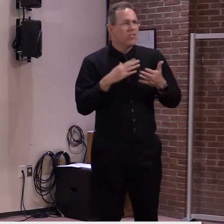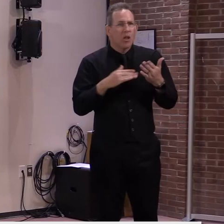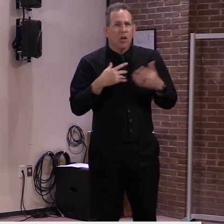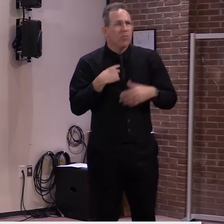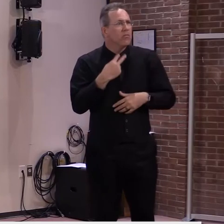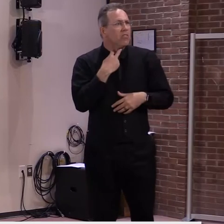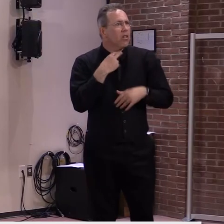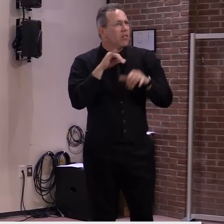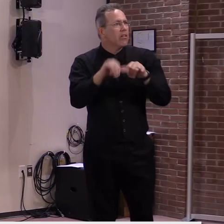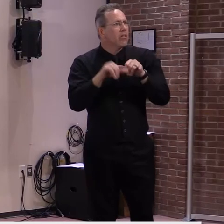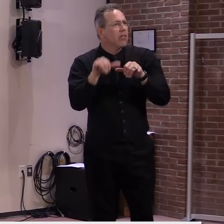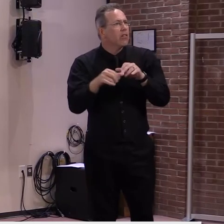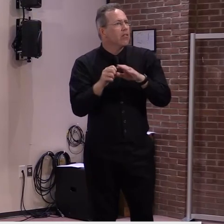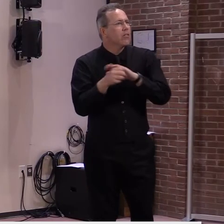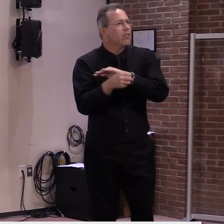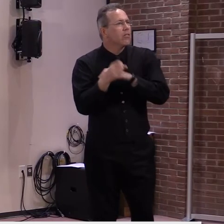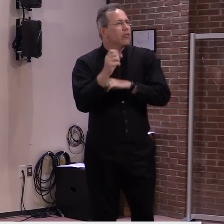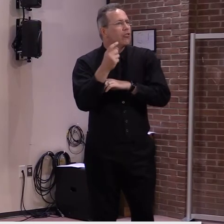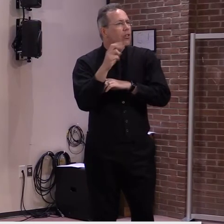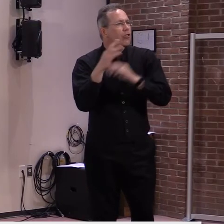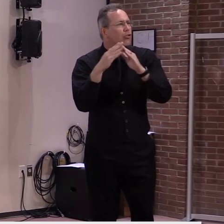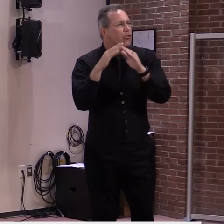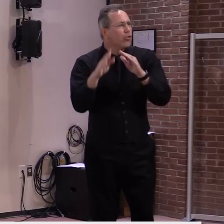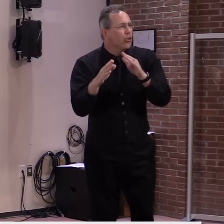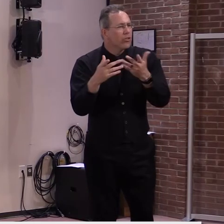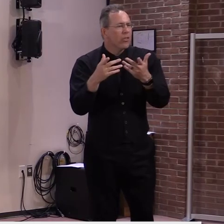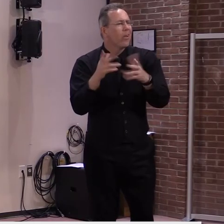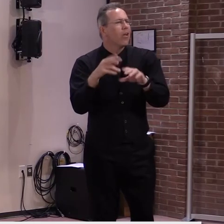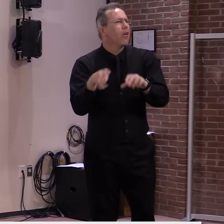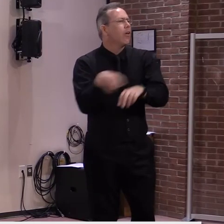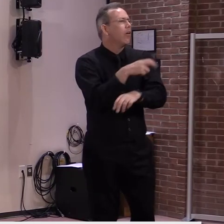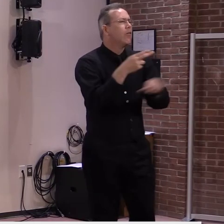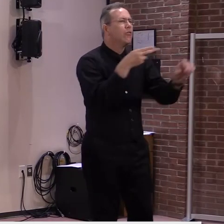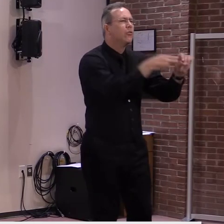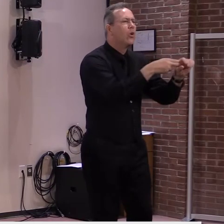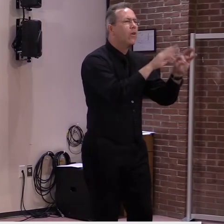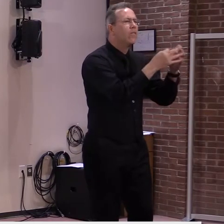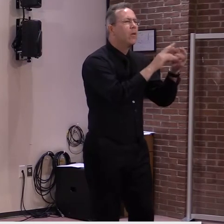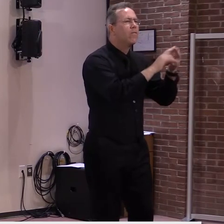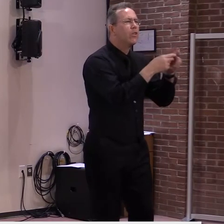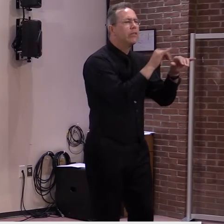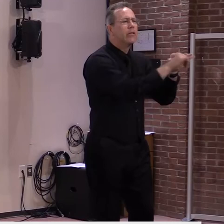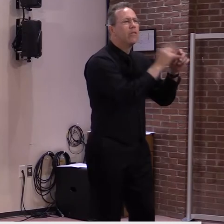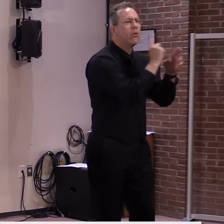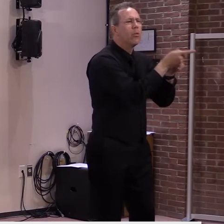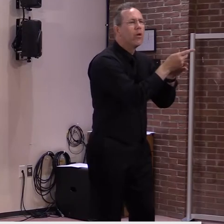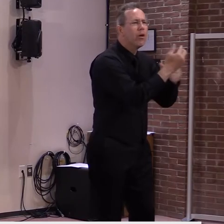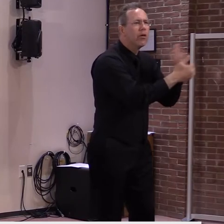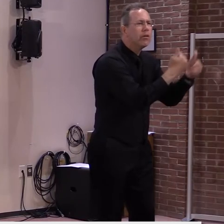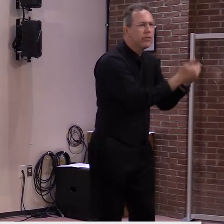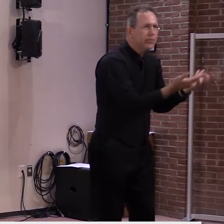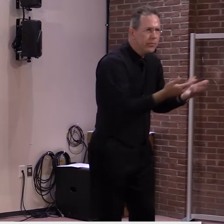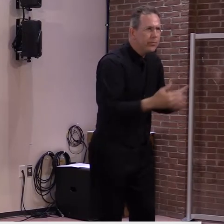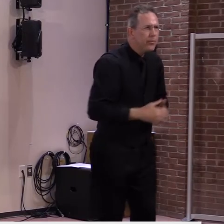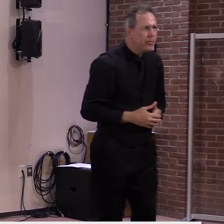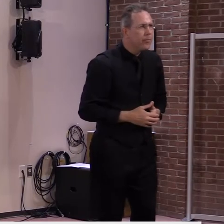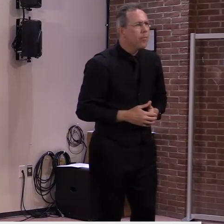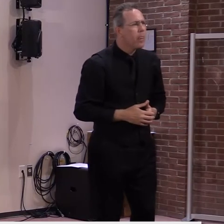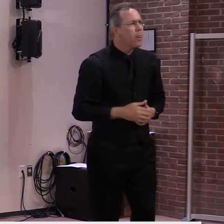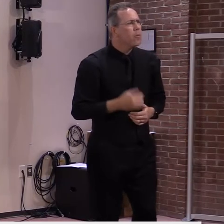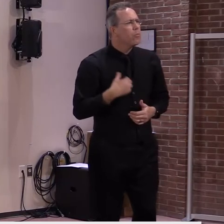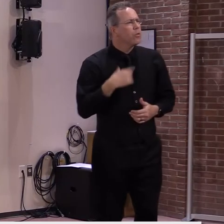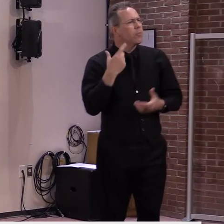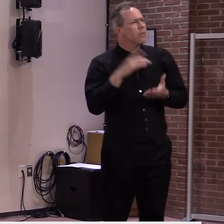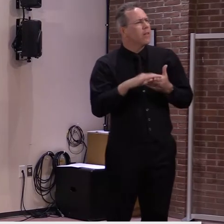those opportunities. So we think we have a good plan. The advocates think we have a good plan moving forward, and the legislature thinks we have a